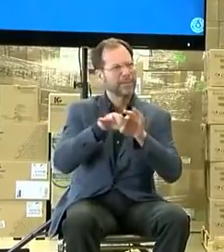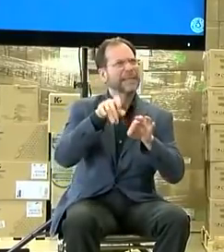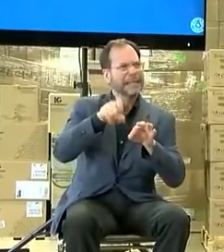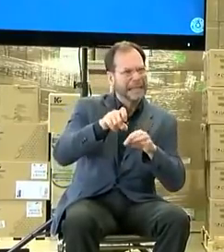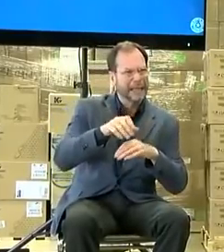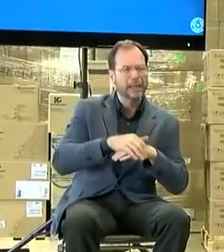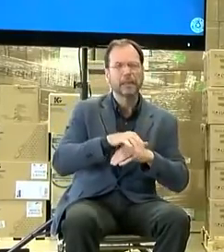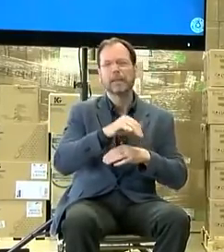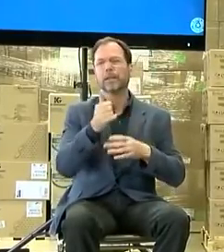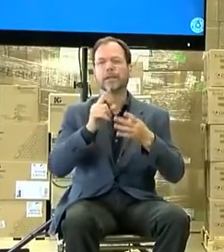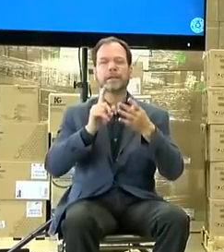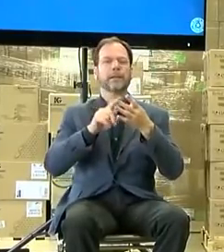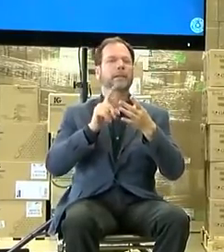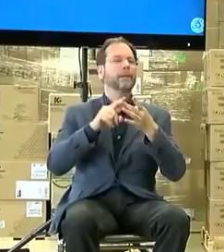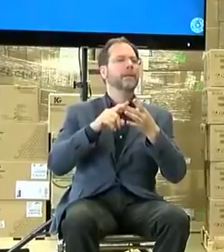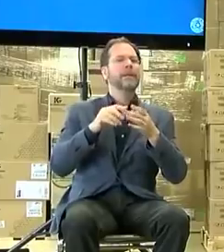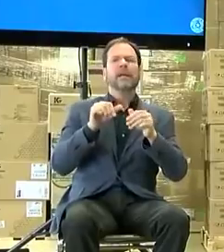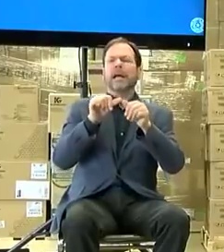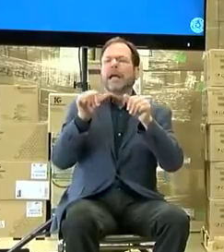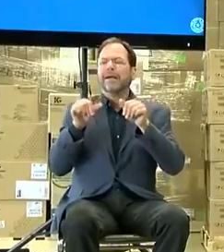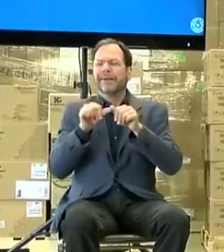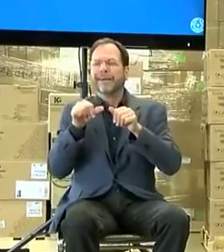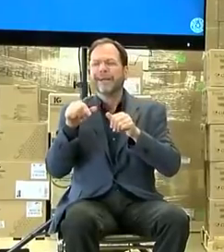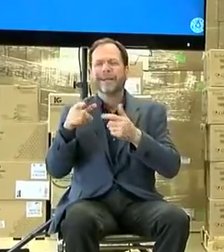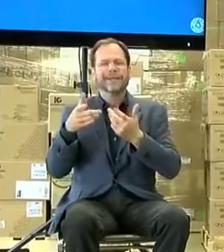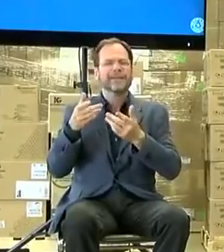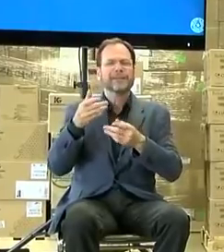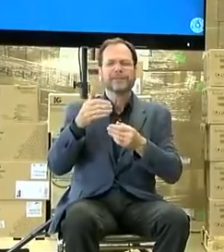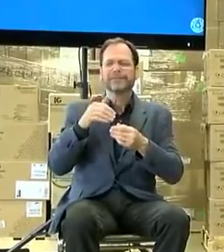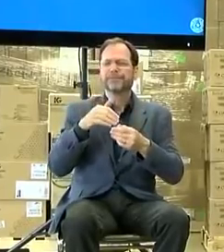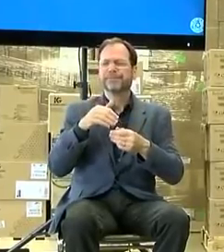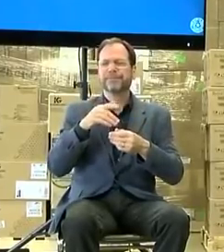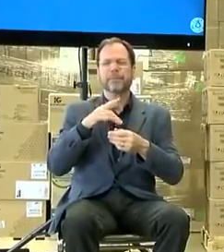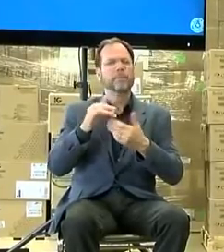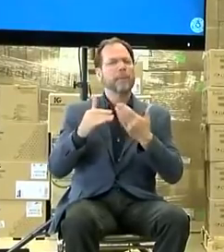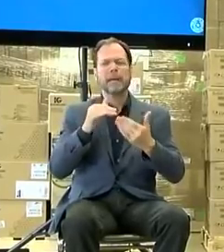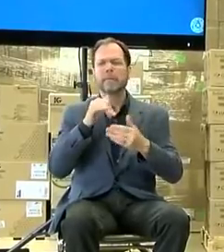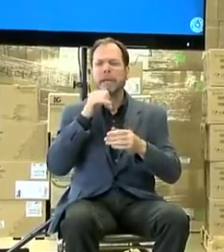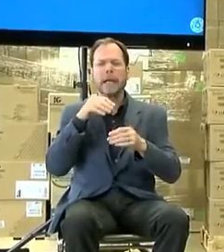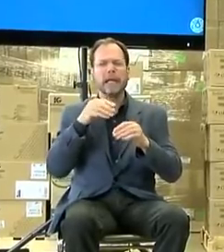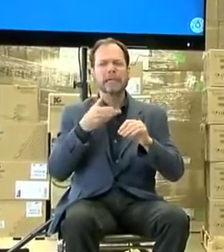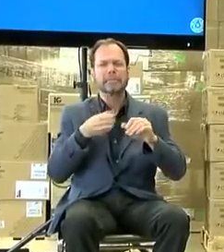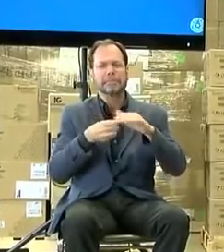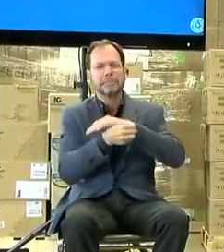included were other healthcare settings that were not necessarily caring for an inpatient